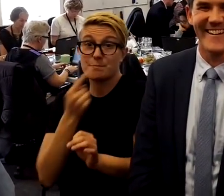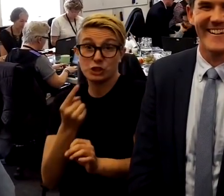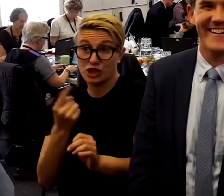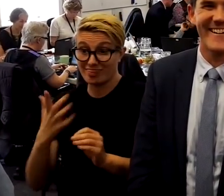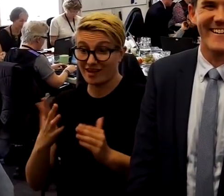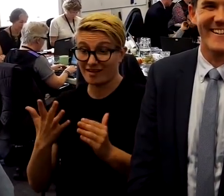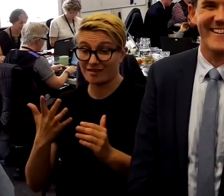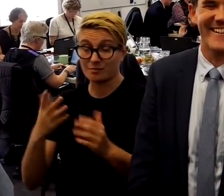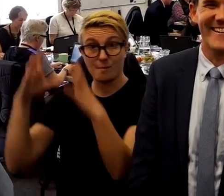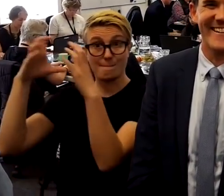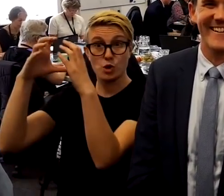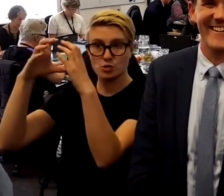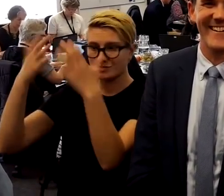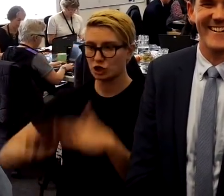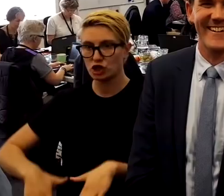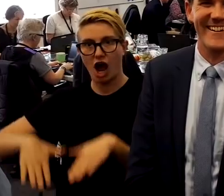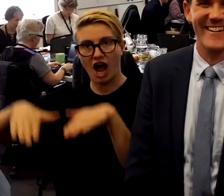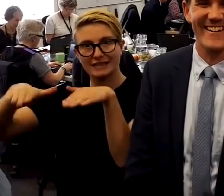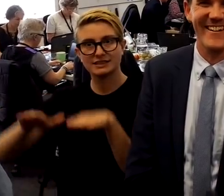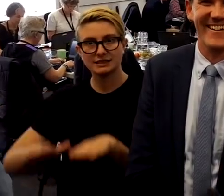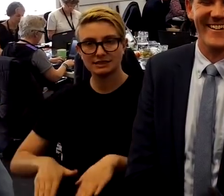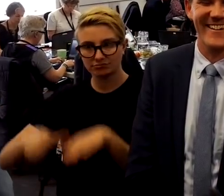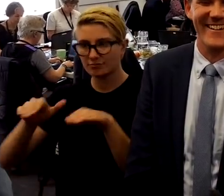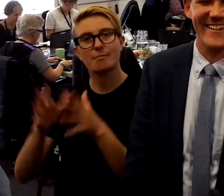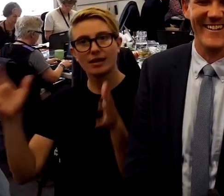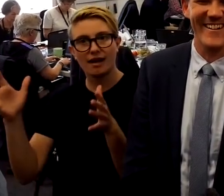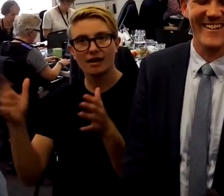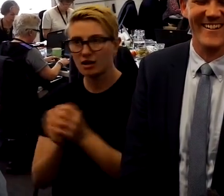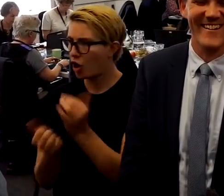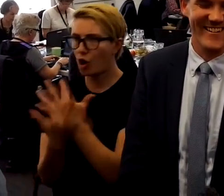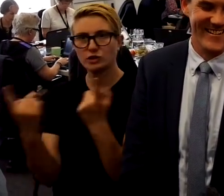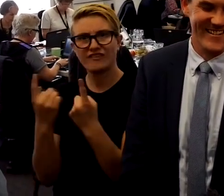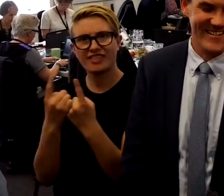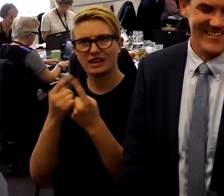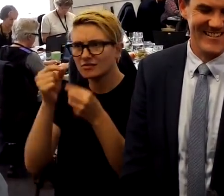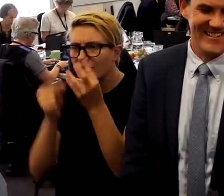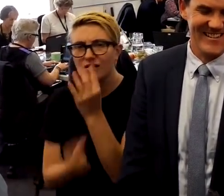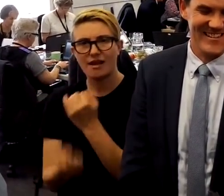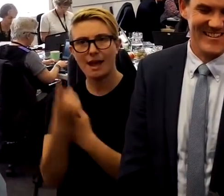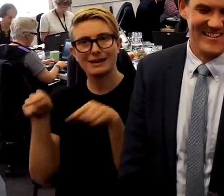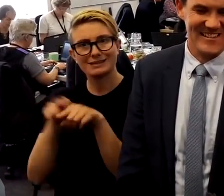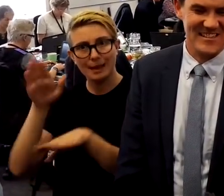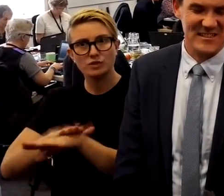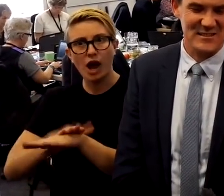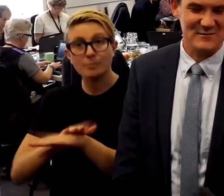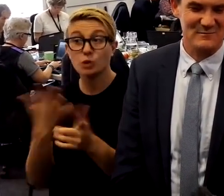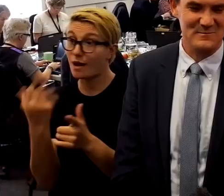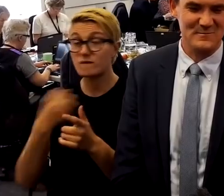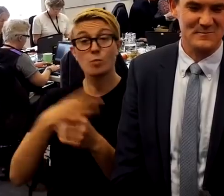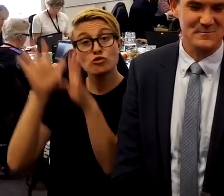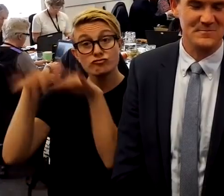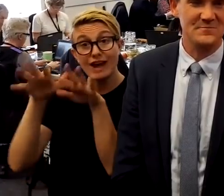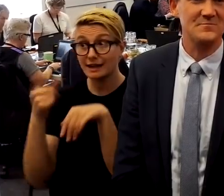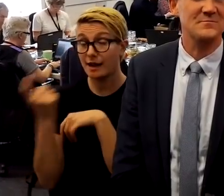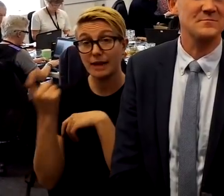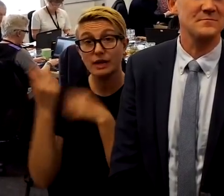have a really big impact. So we've come out of this really well, but we are aware of it. We've got more rain coming tonight, so we're actually tooling up at the EOC for that